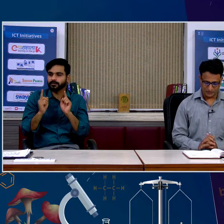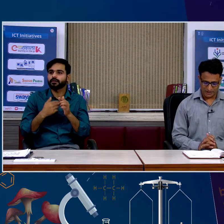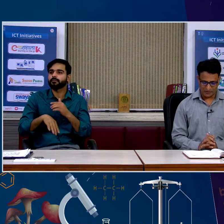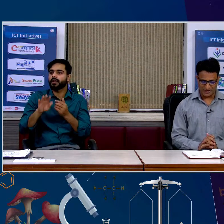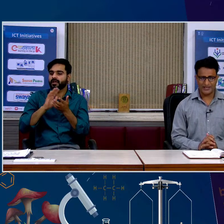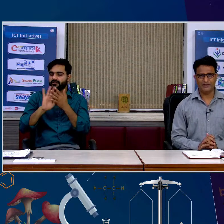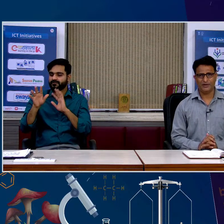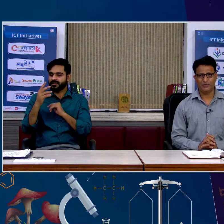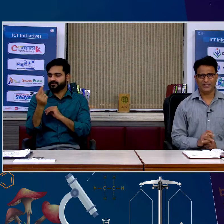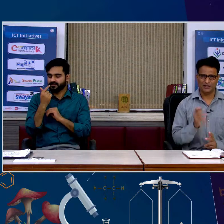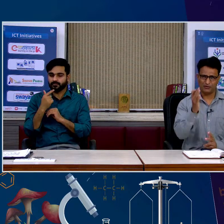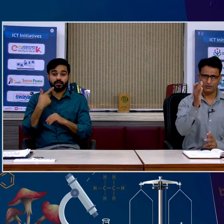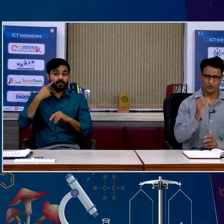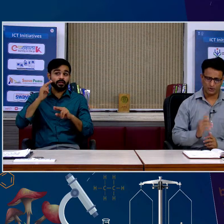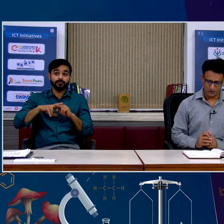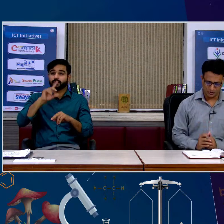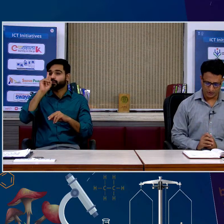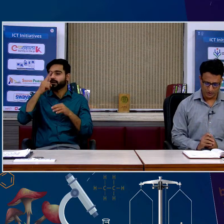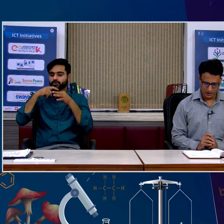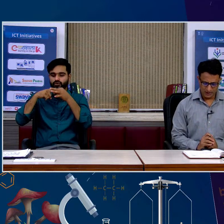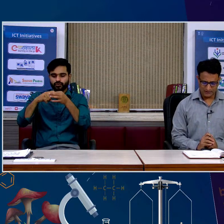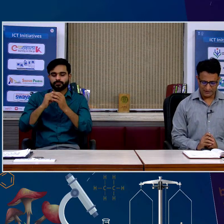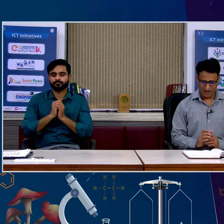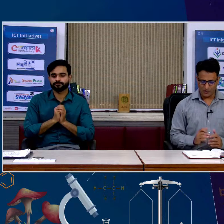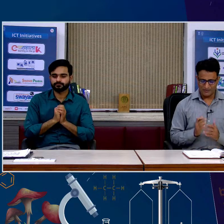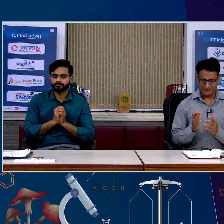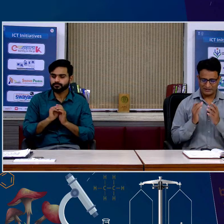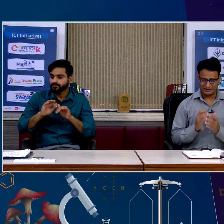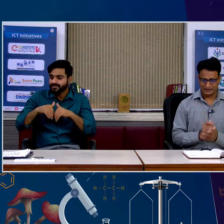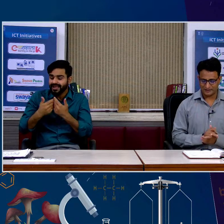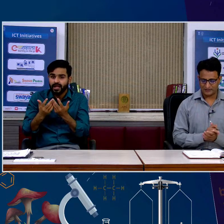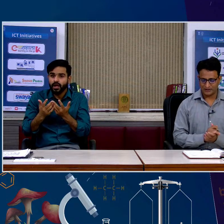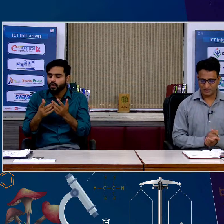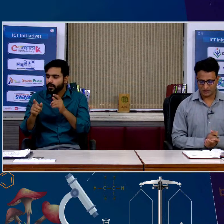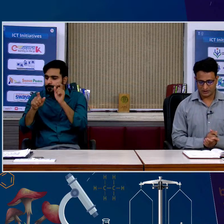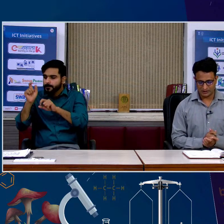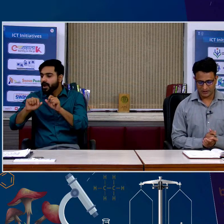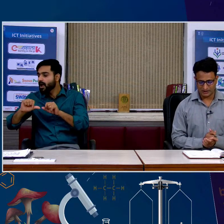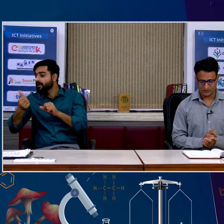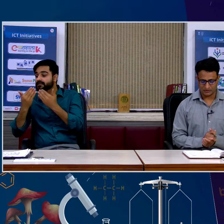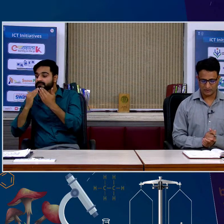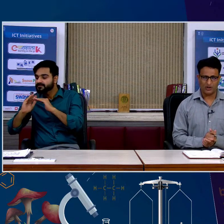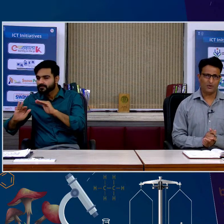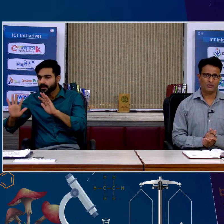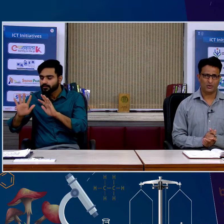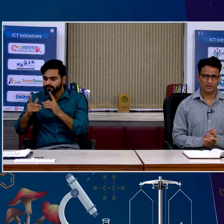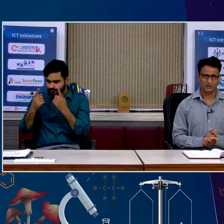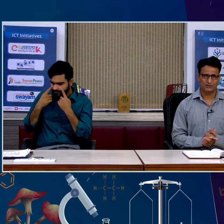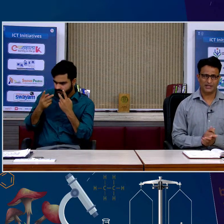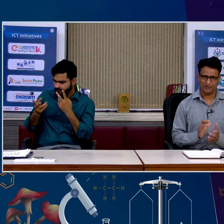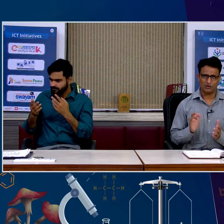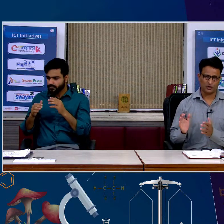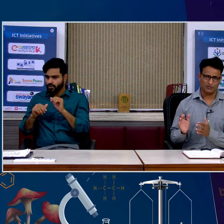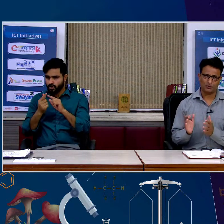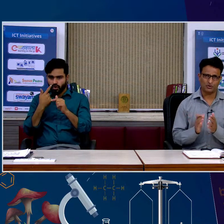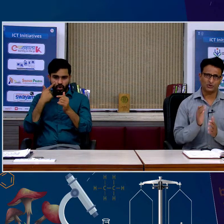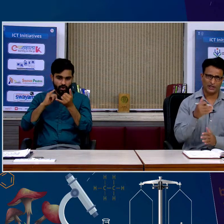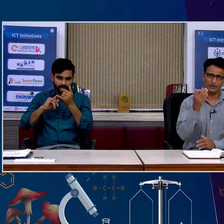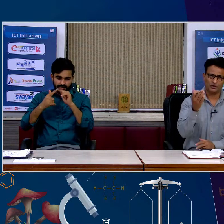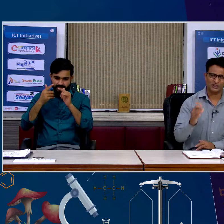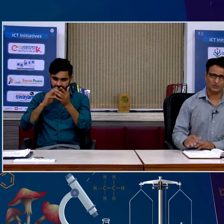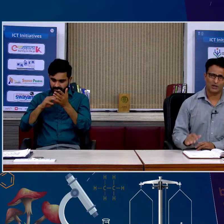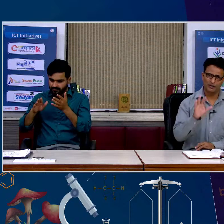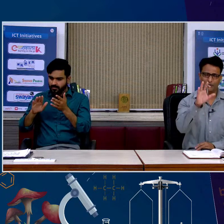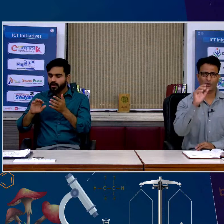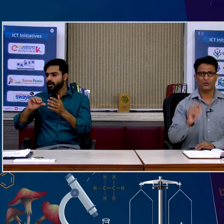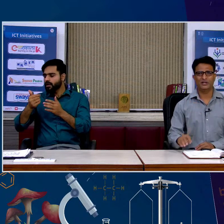finish it very quickly. If I putting one more question to you, that how can we sensitize other children in the class, about autism? Then after a couple of questions, I need